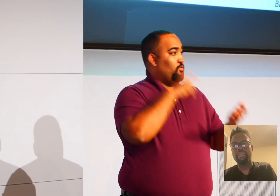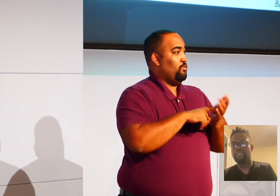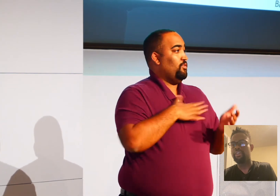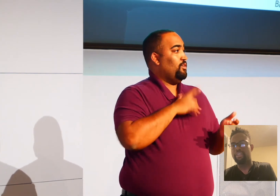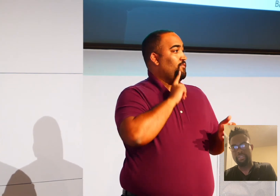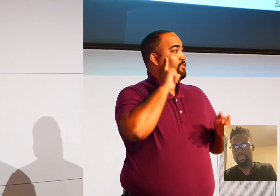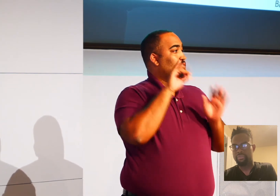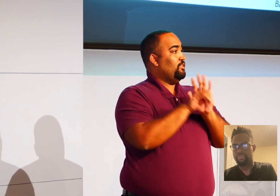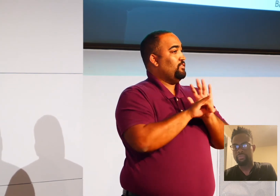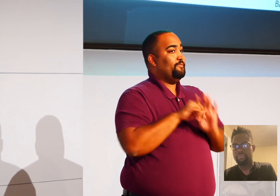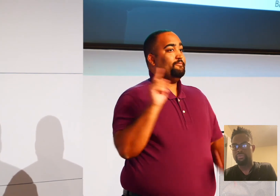they didn't.